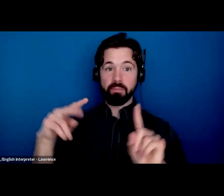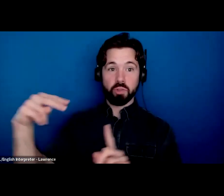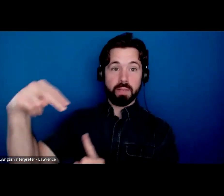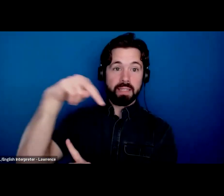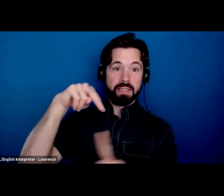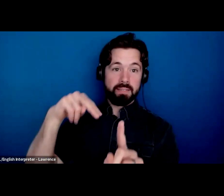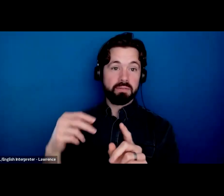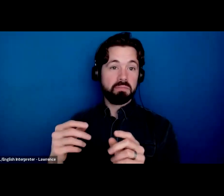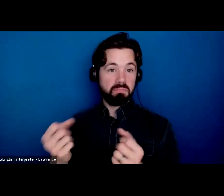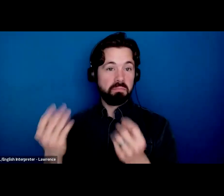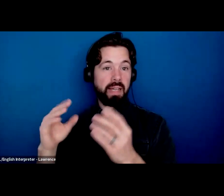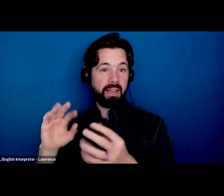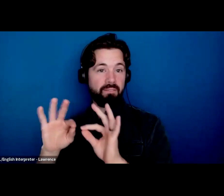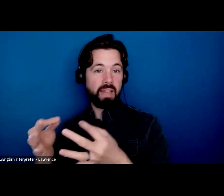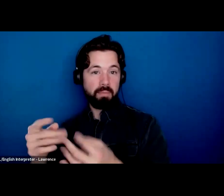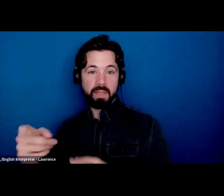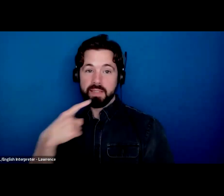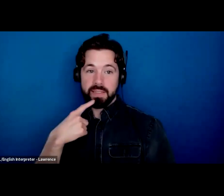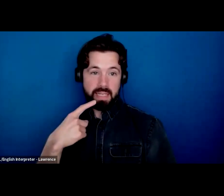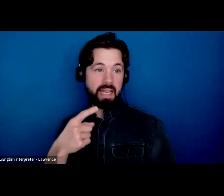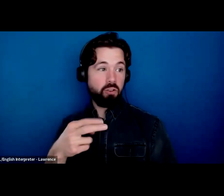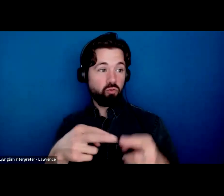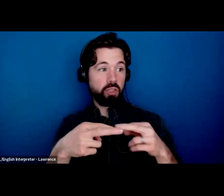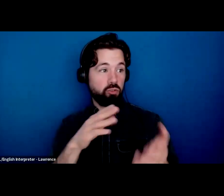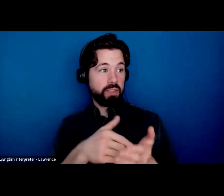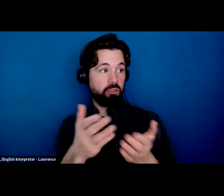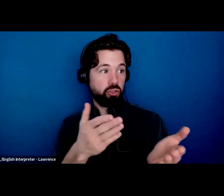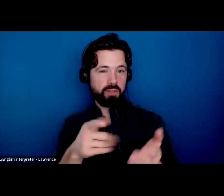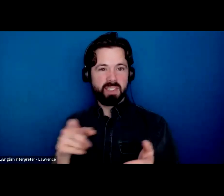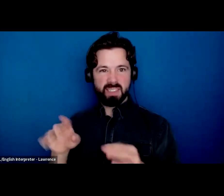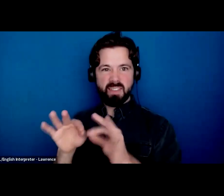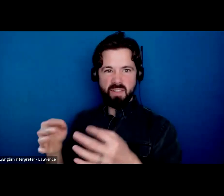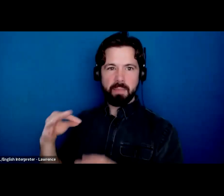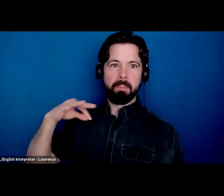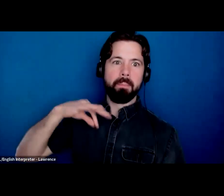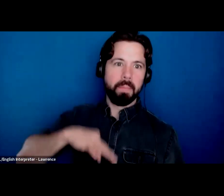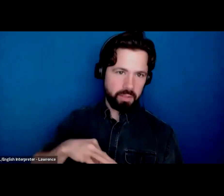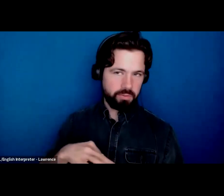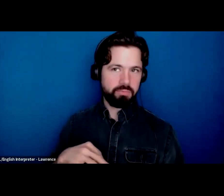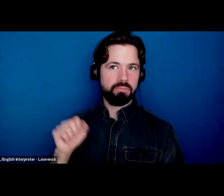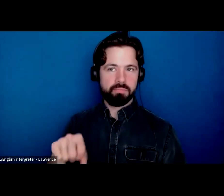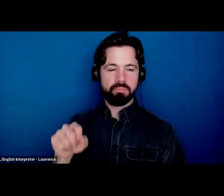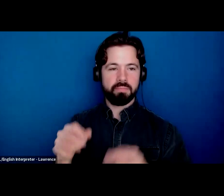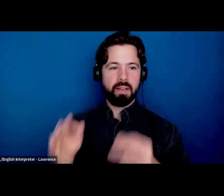number of families who reported their loved ones have greatly benefited from regional center services. Families from ACRC, Central Valley Regional Center, Fire Northern Regional